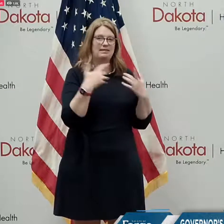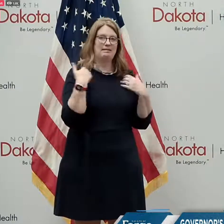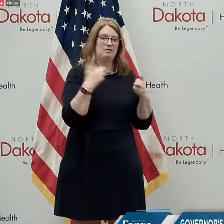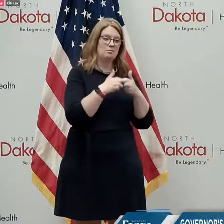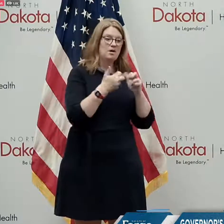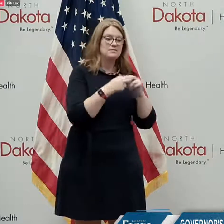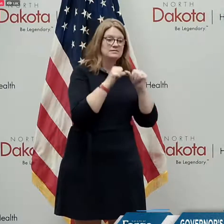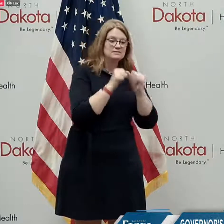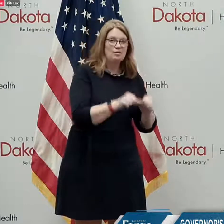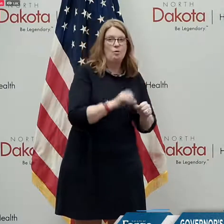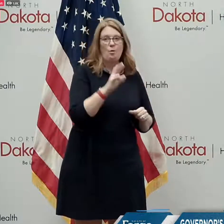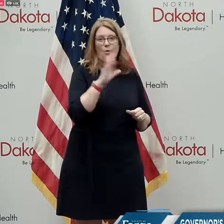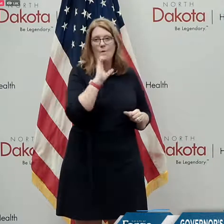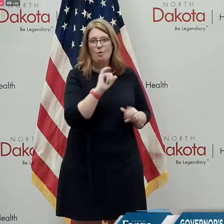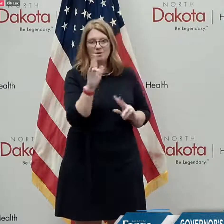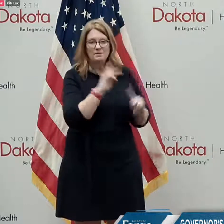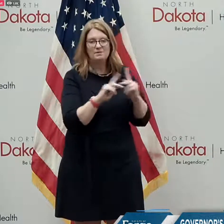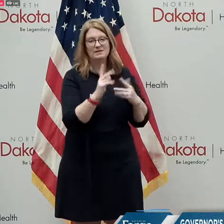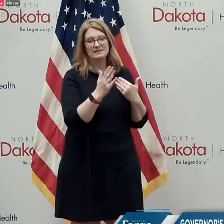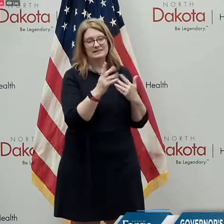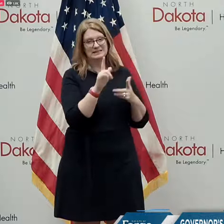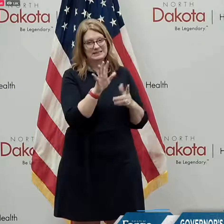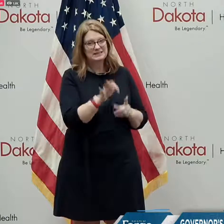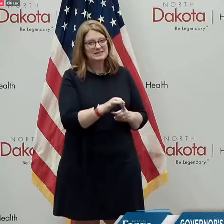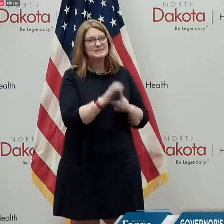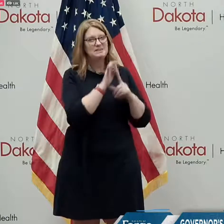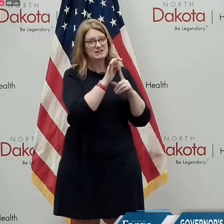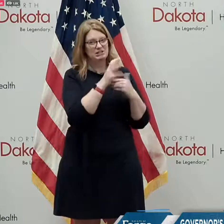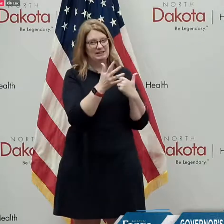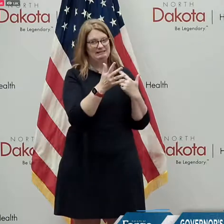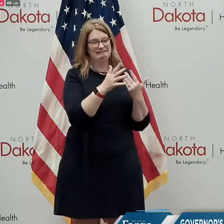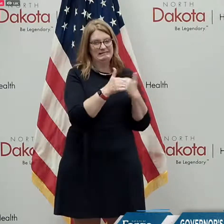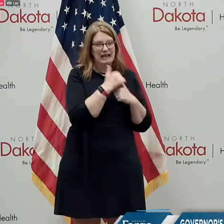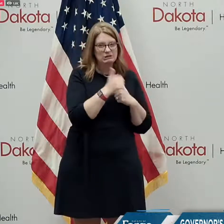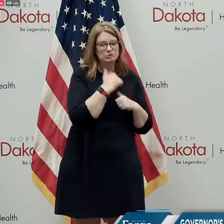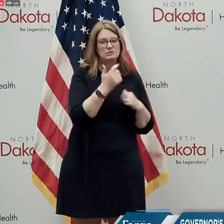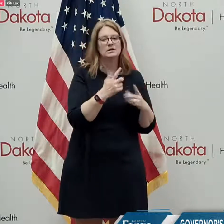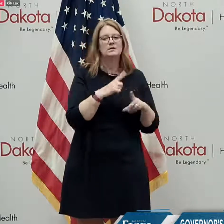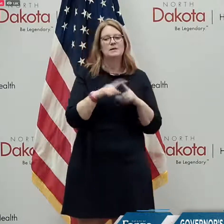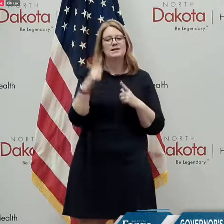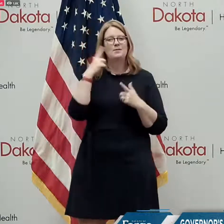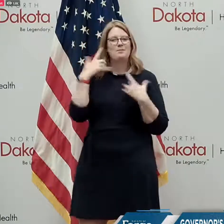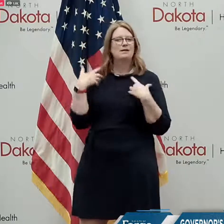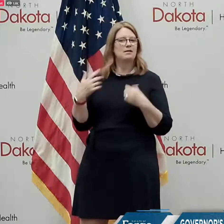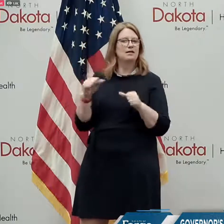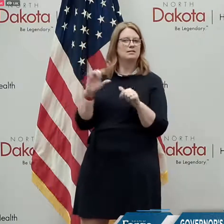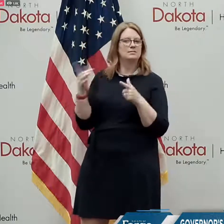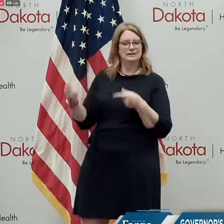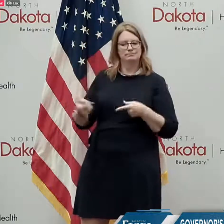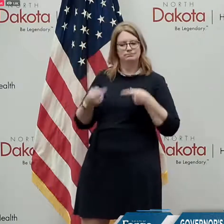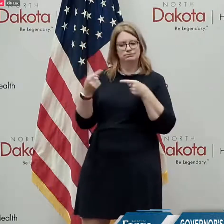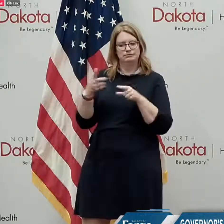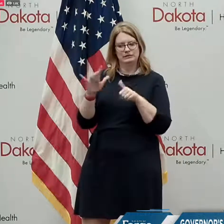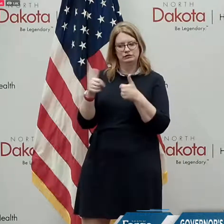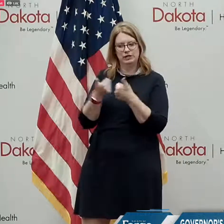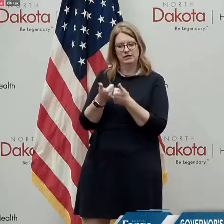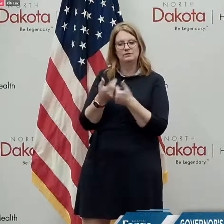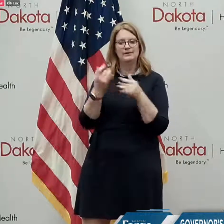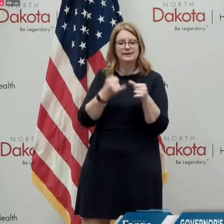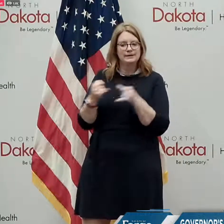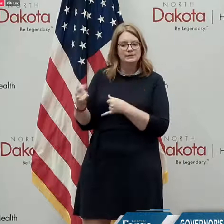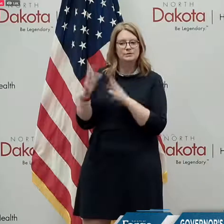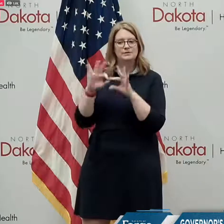conditions. We also know that mental and behavioral health has been a challenge for individuals, for families,